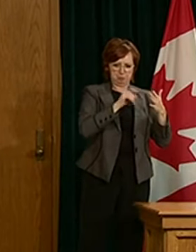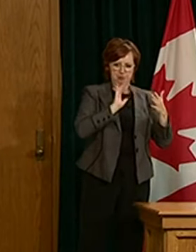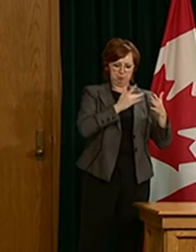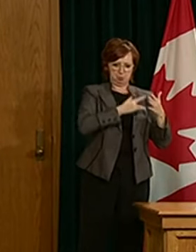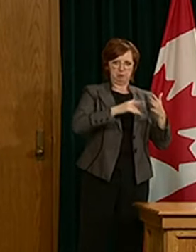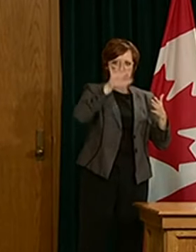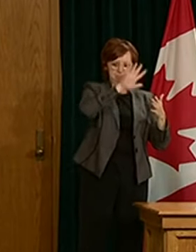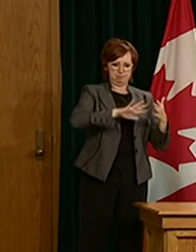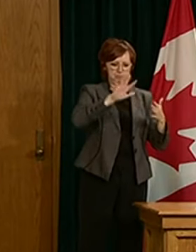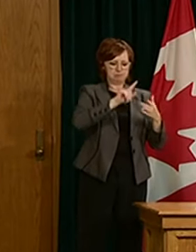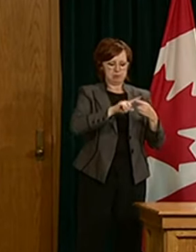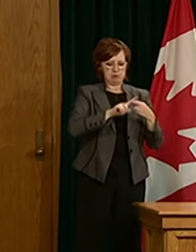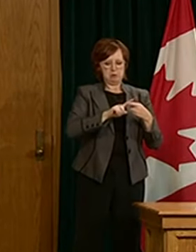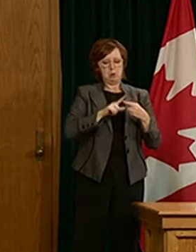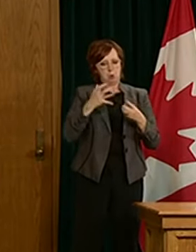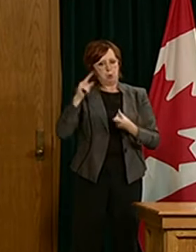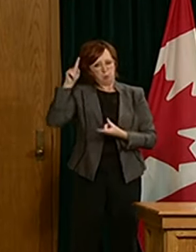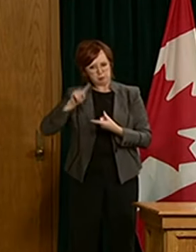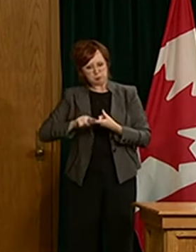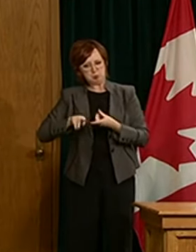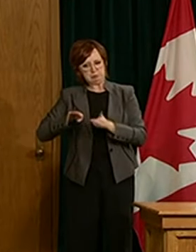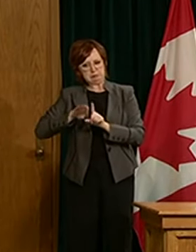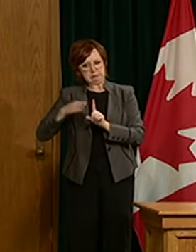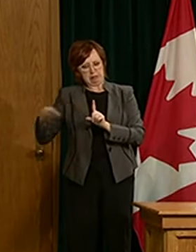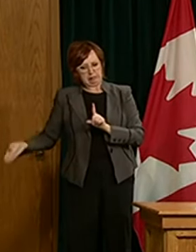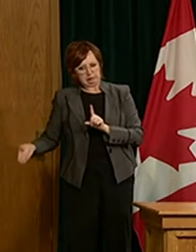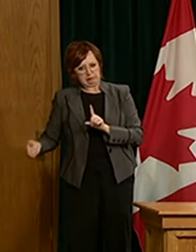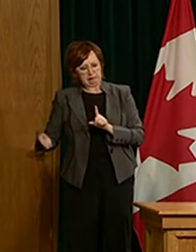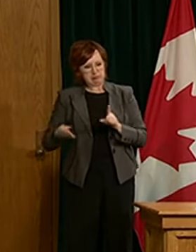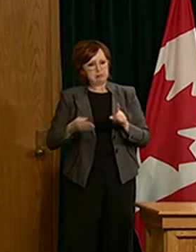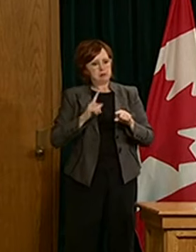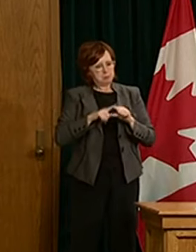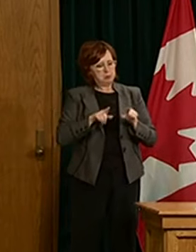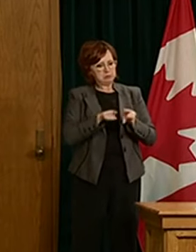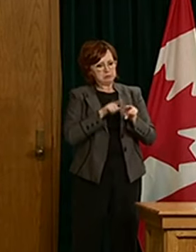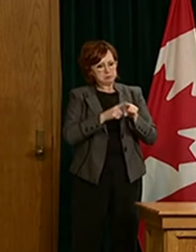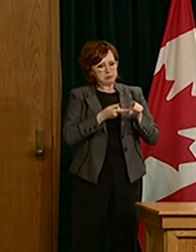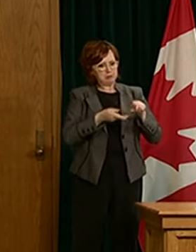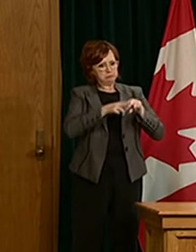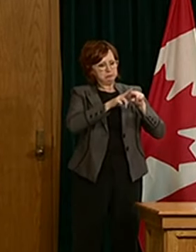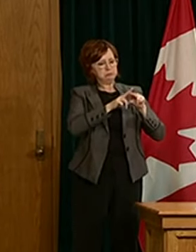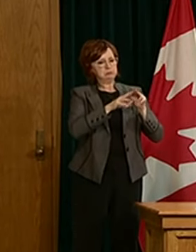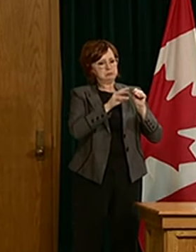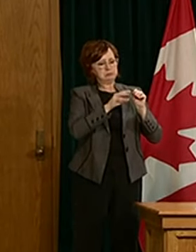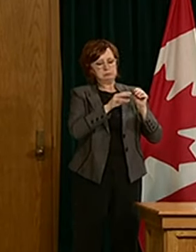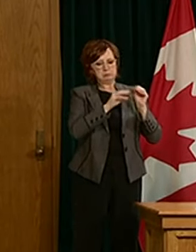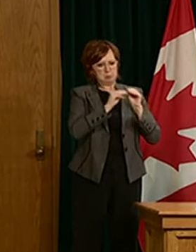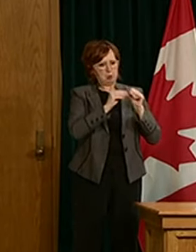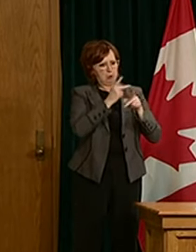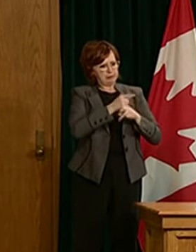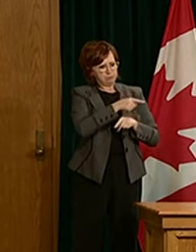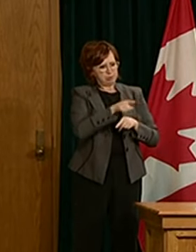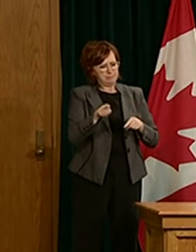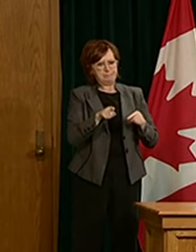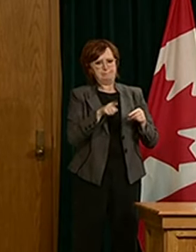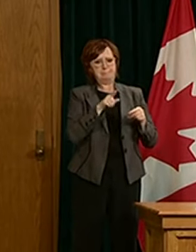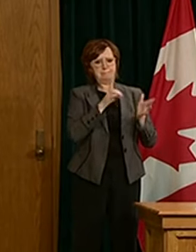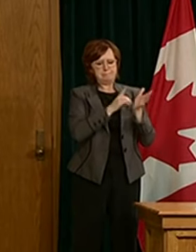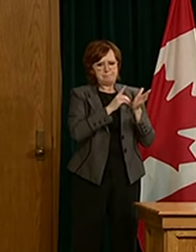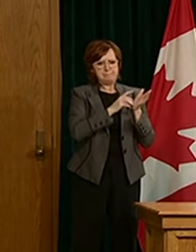to provide care. While we're doing that to respond to COVID-19 patient demands, we must